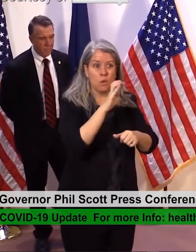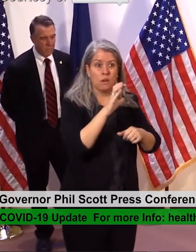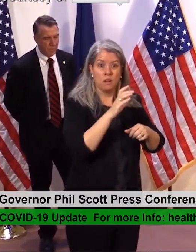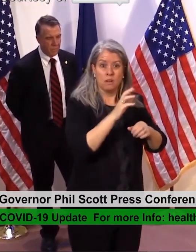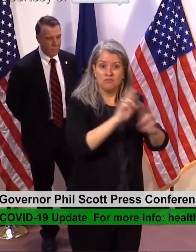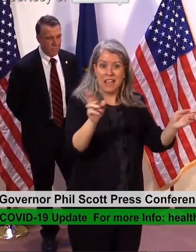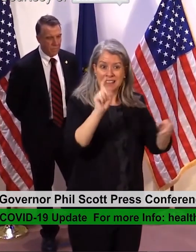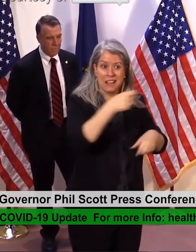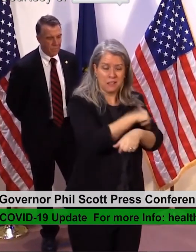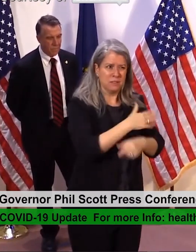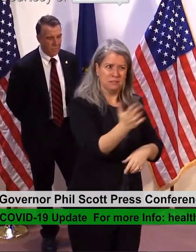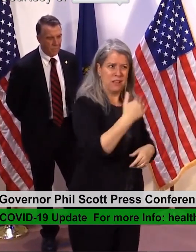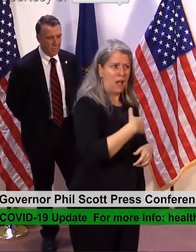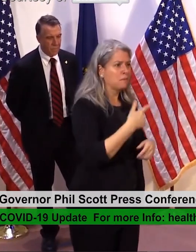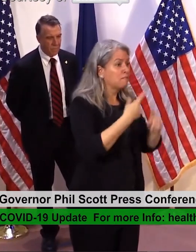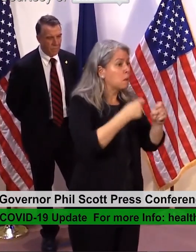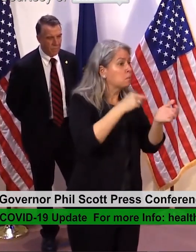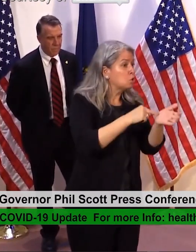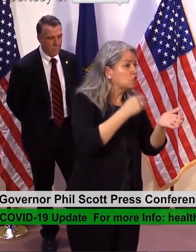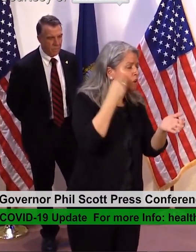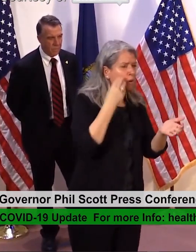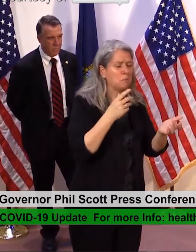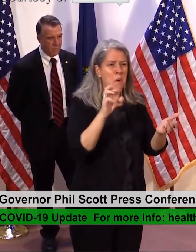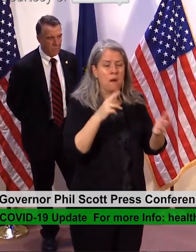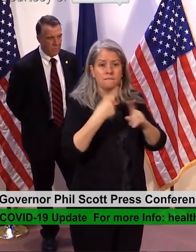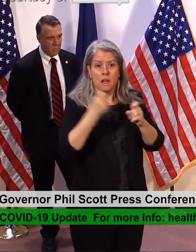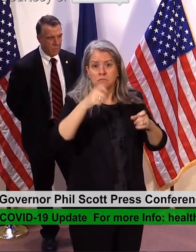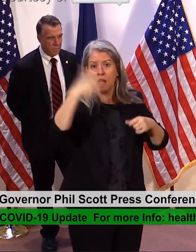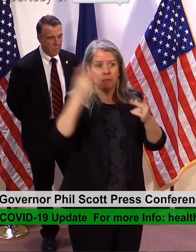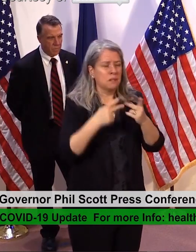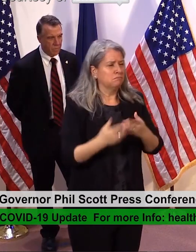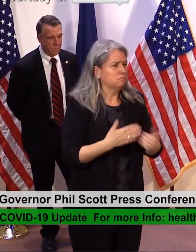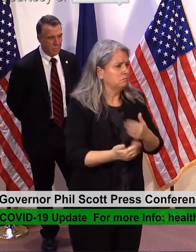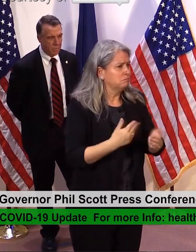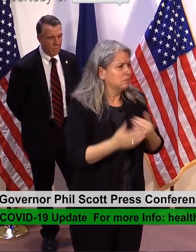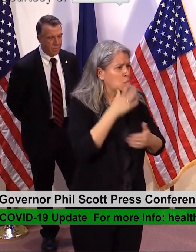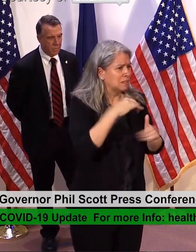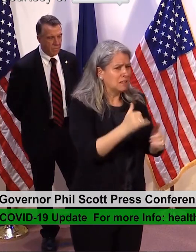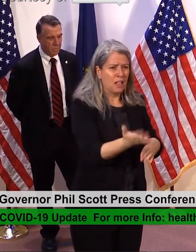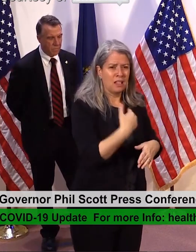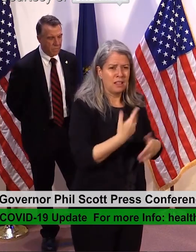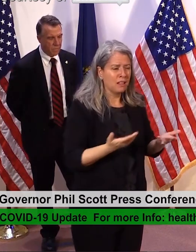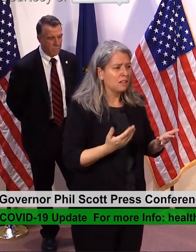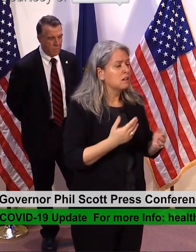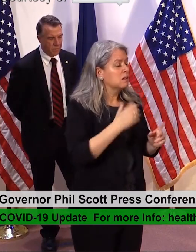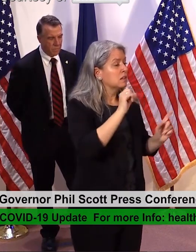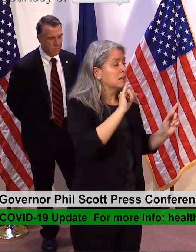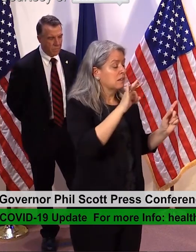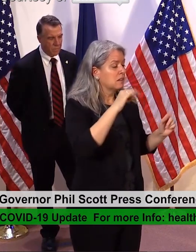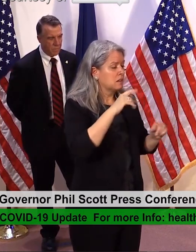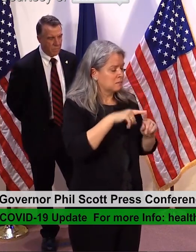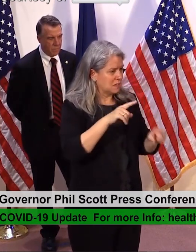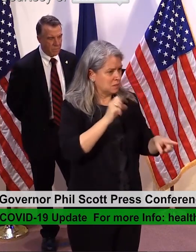so just because they're coming from a nursing home wouldn't really matter. And from the nursing but home standpoint, that's true. And from the nursing home